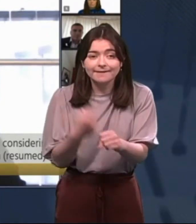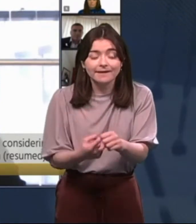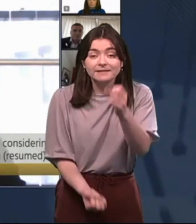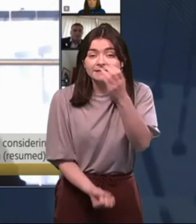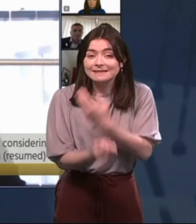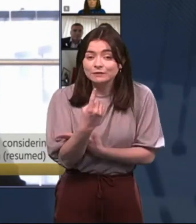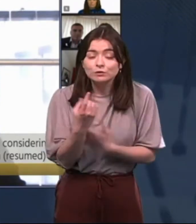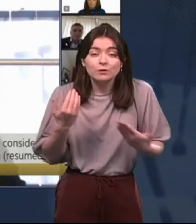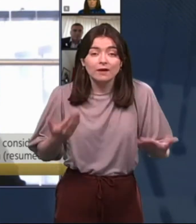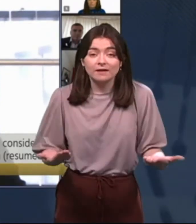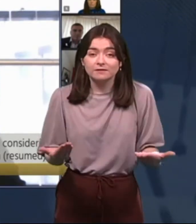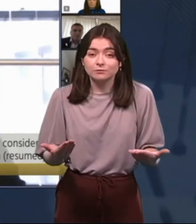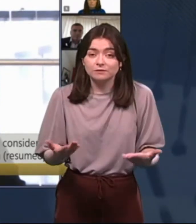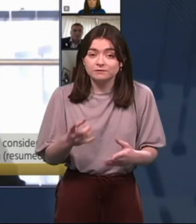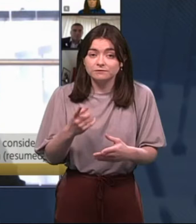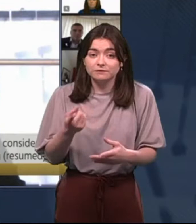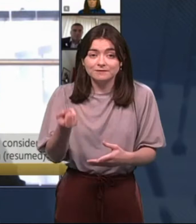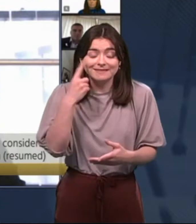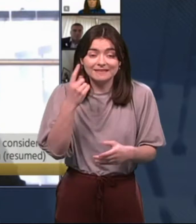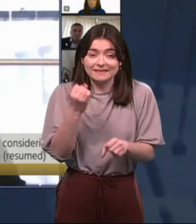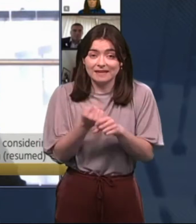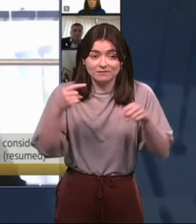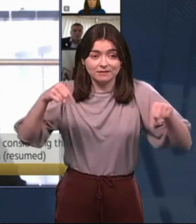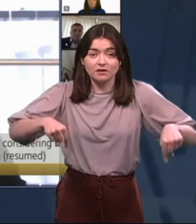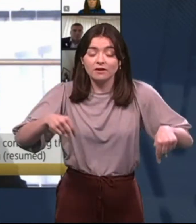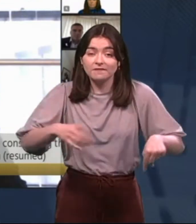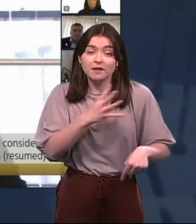issue, and a thing we've constantly heard about in this committee.